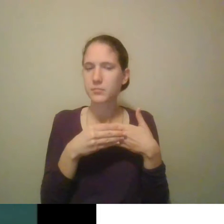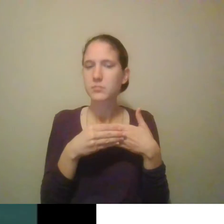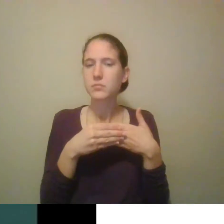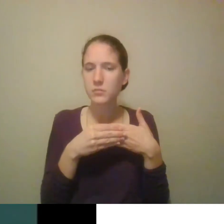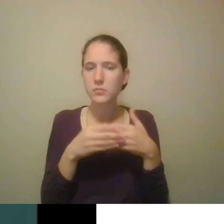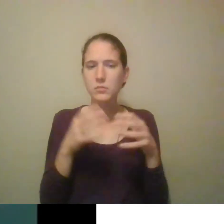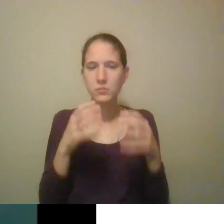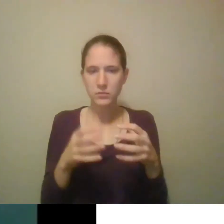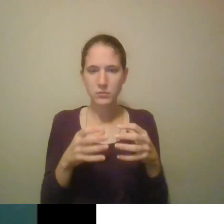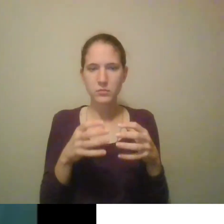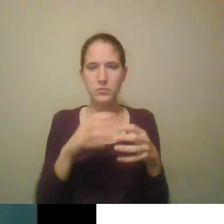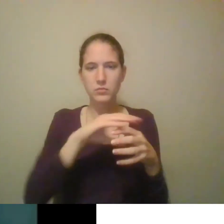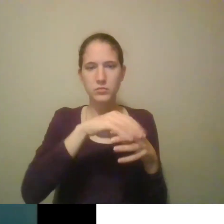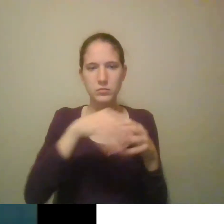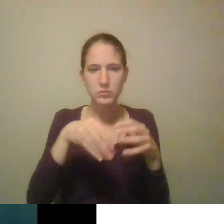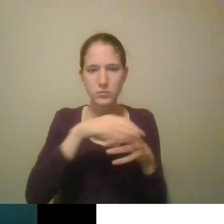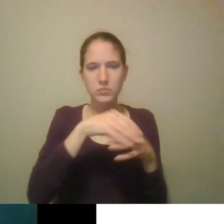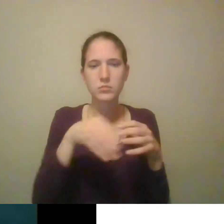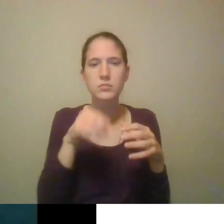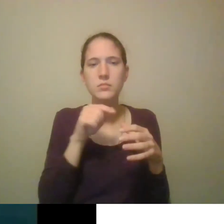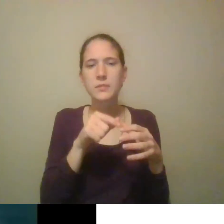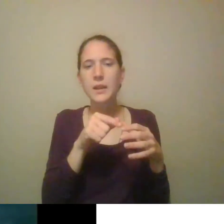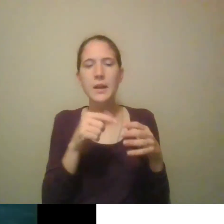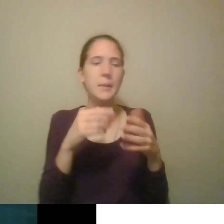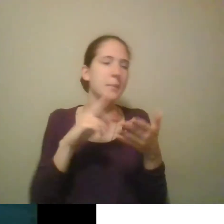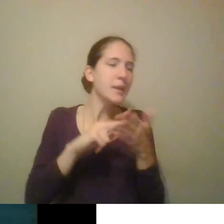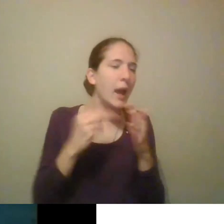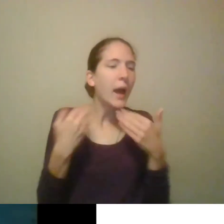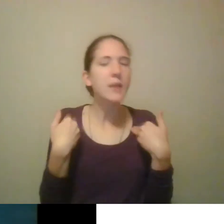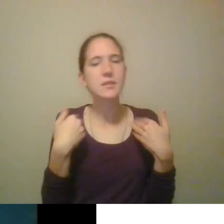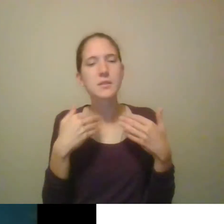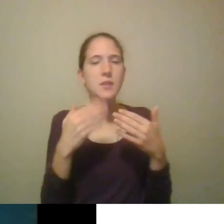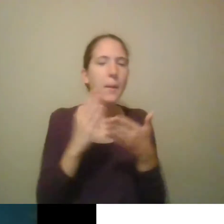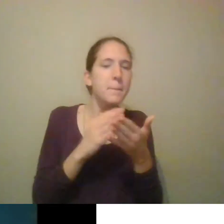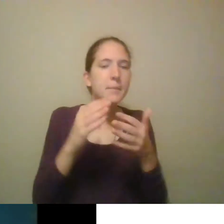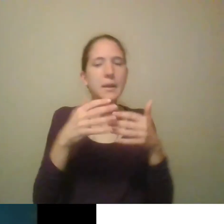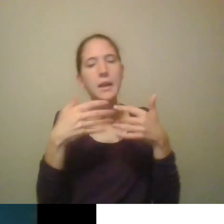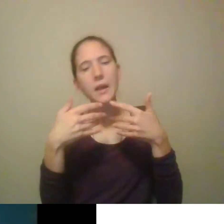All right, that allows it to have some give and some movement. Kevin?